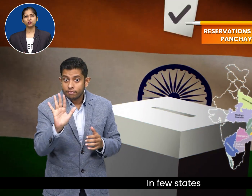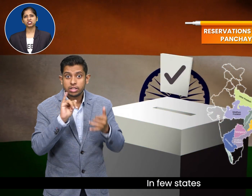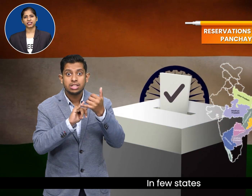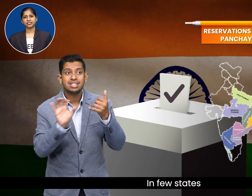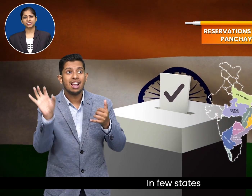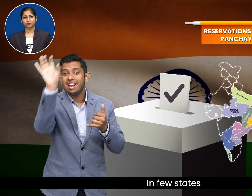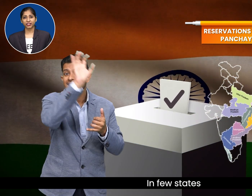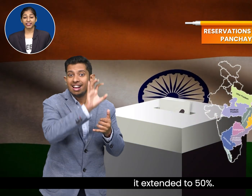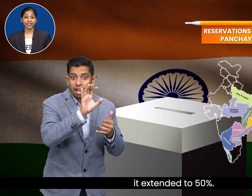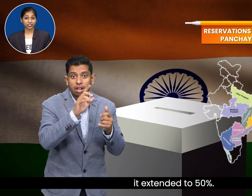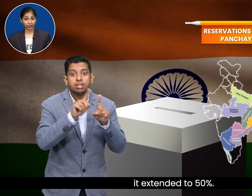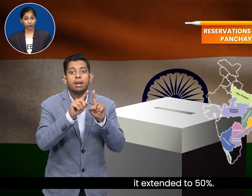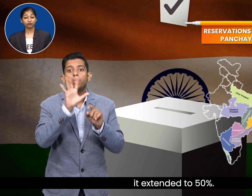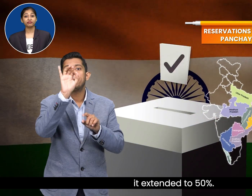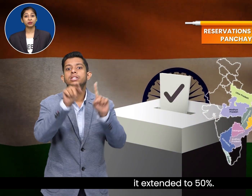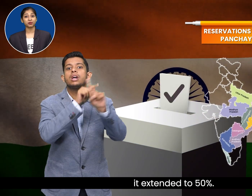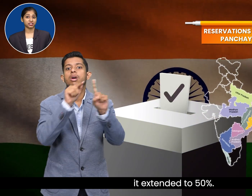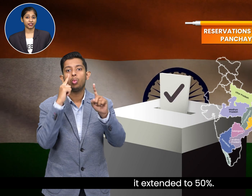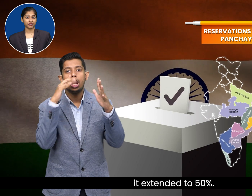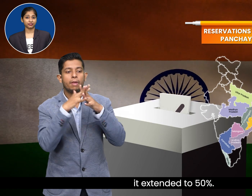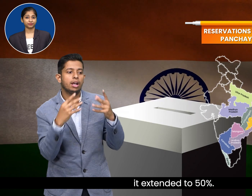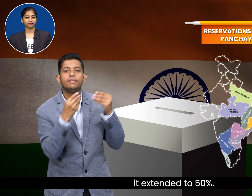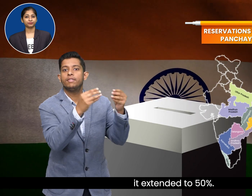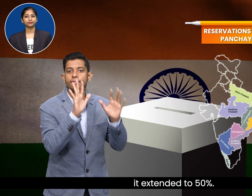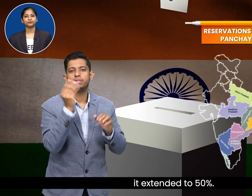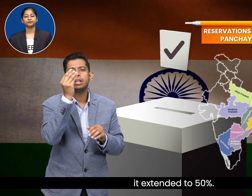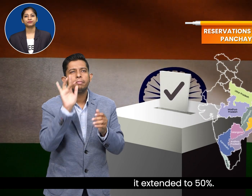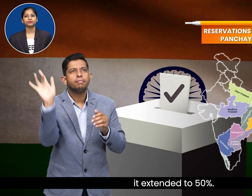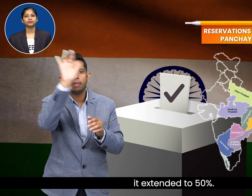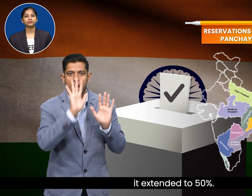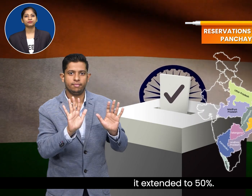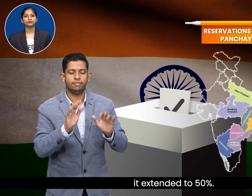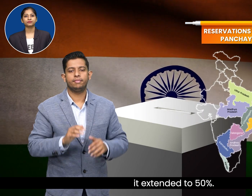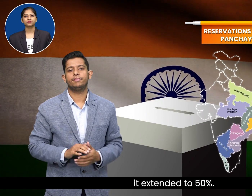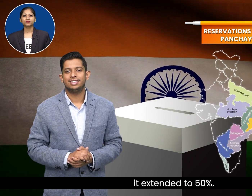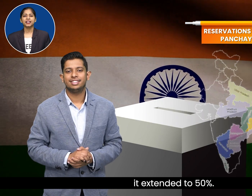In few states, it extended to 50%.